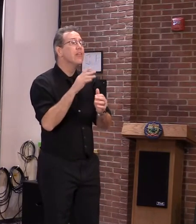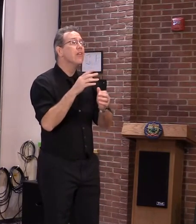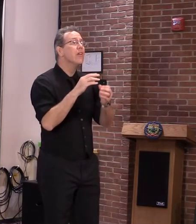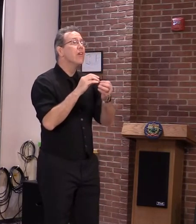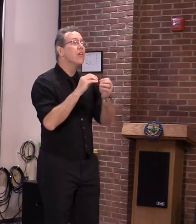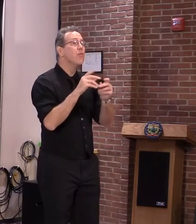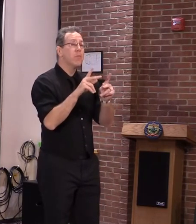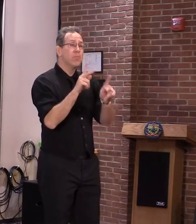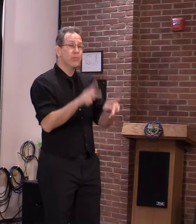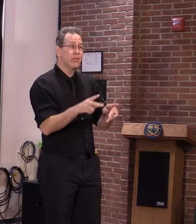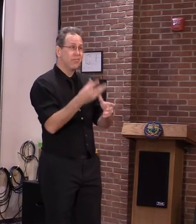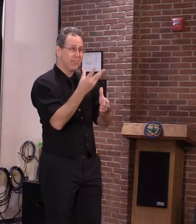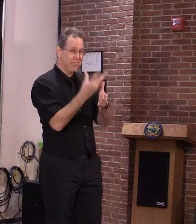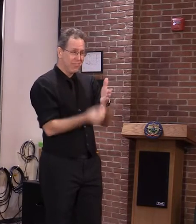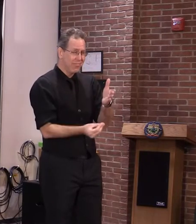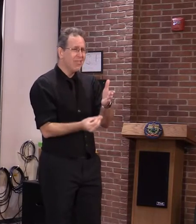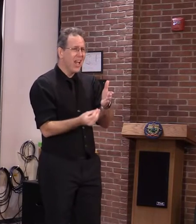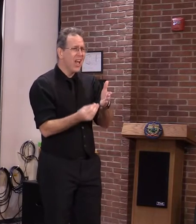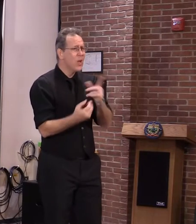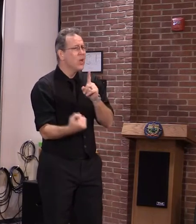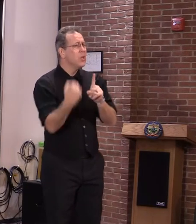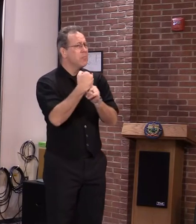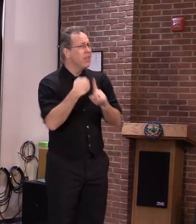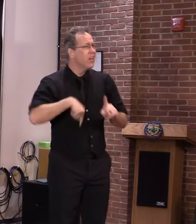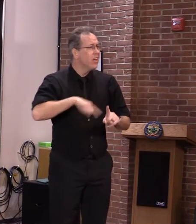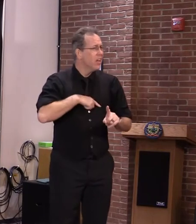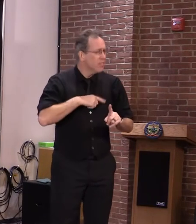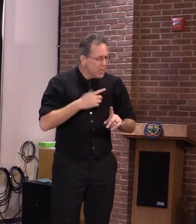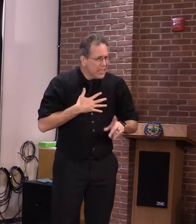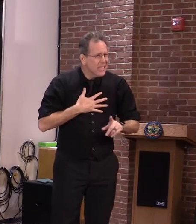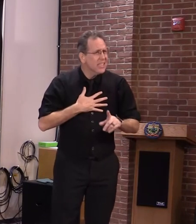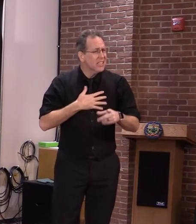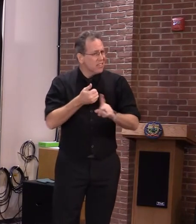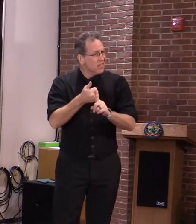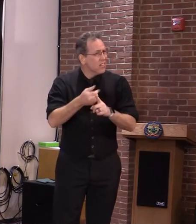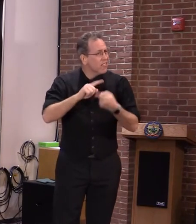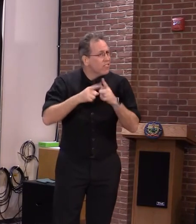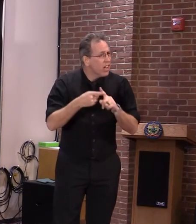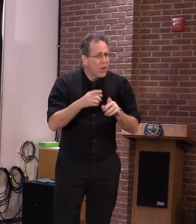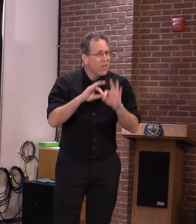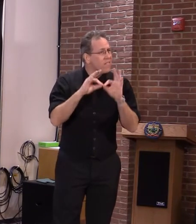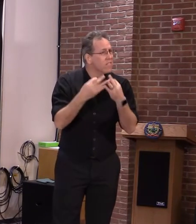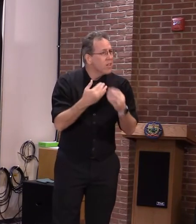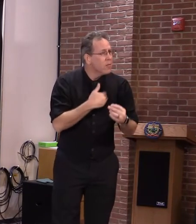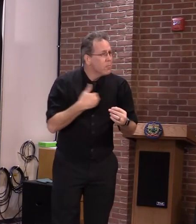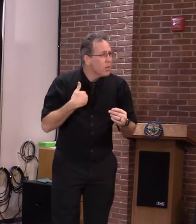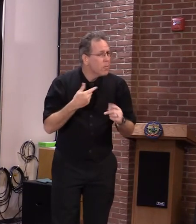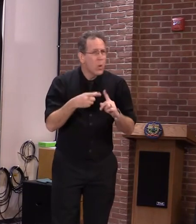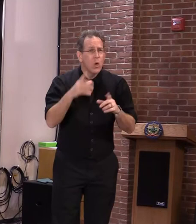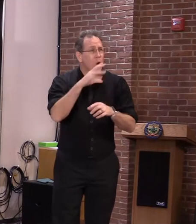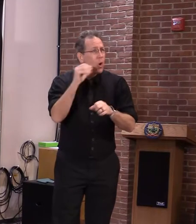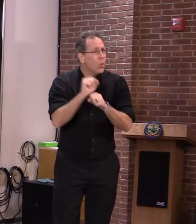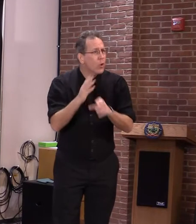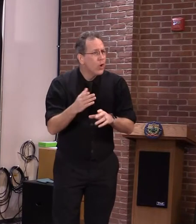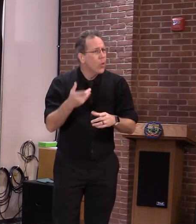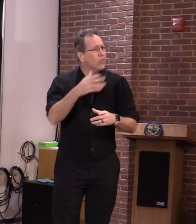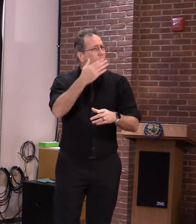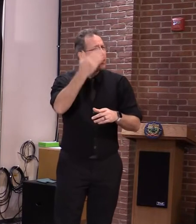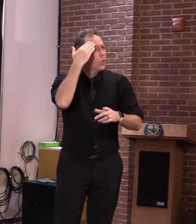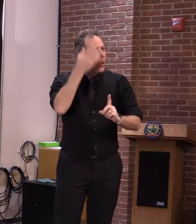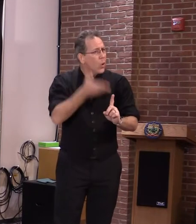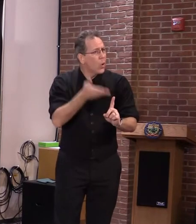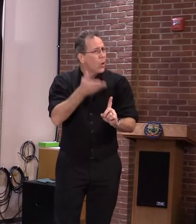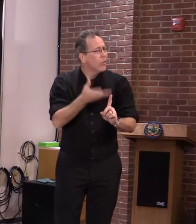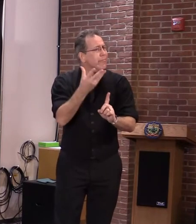friend, a colleague who has passed away due to the virus. So it, from